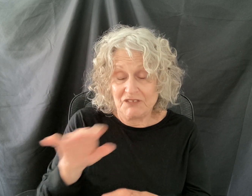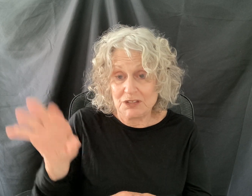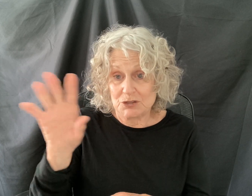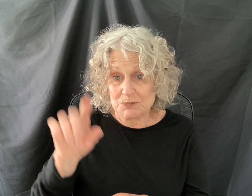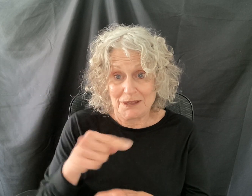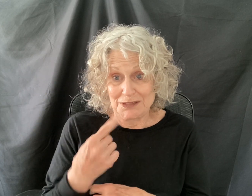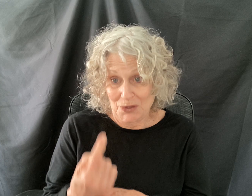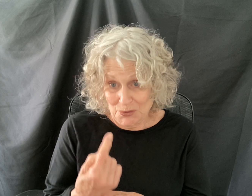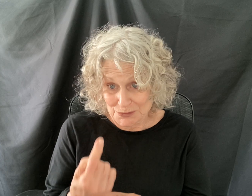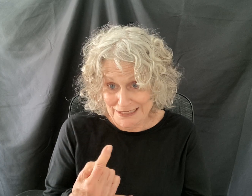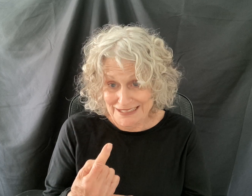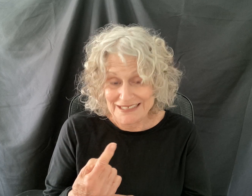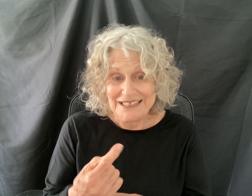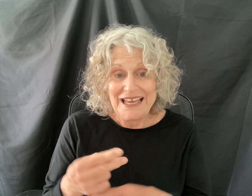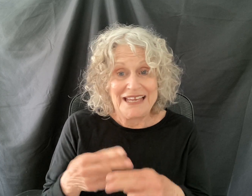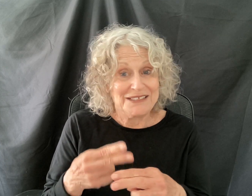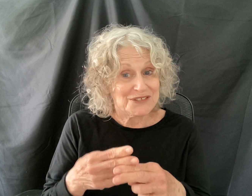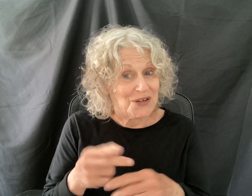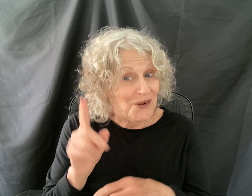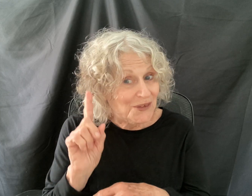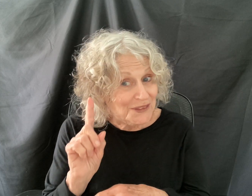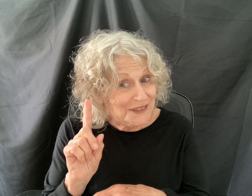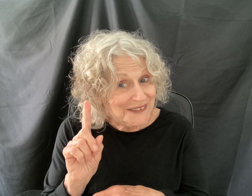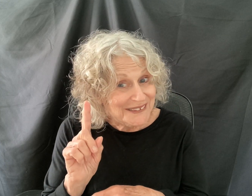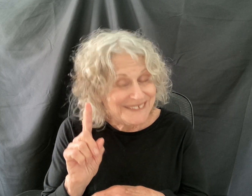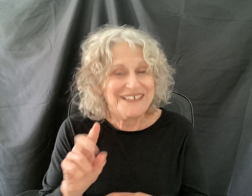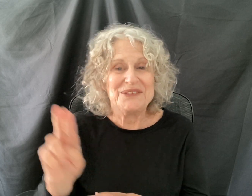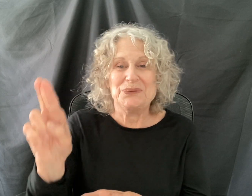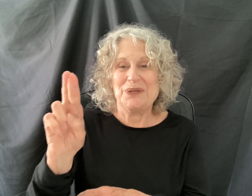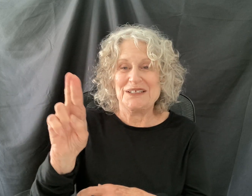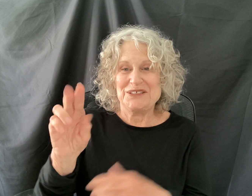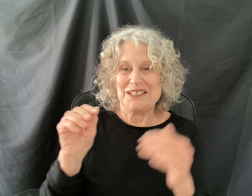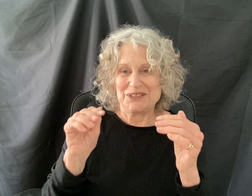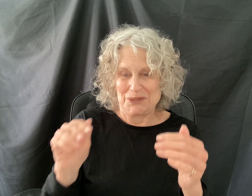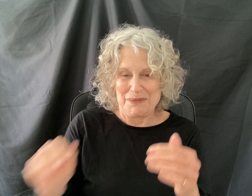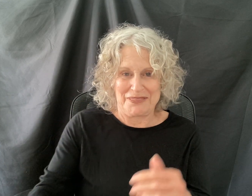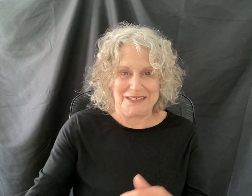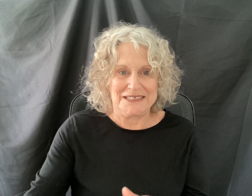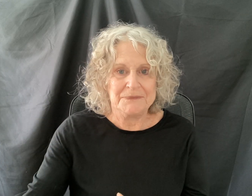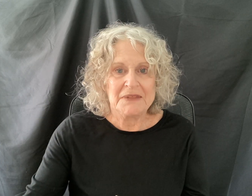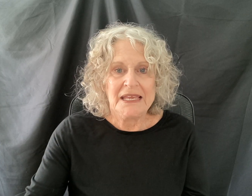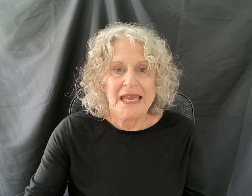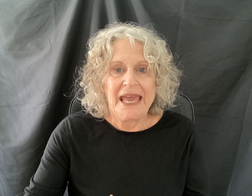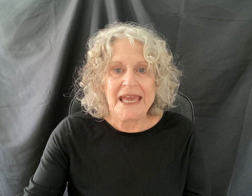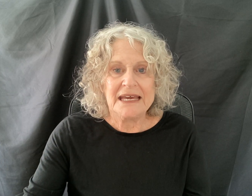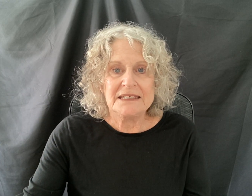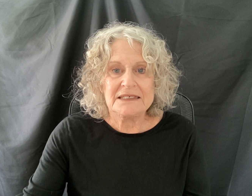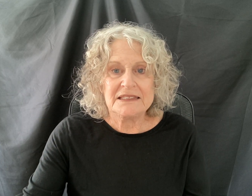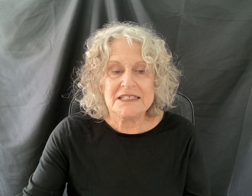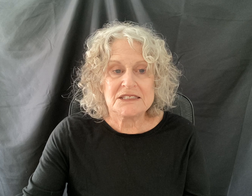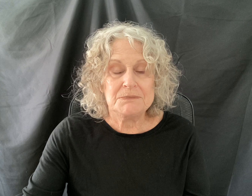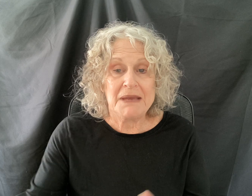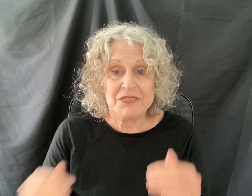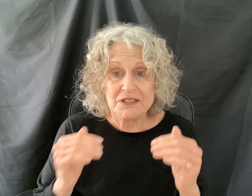finger spelling only, and it's called the Rochester method. And this method